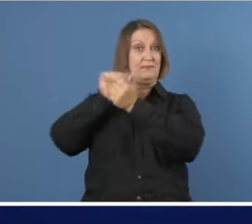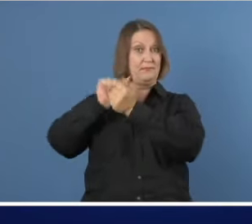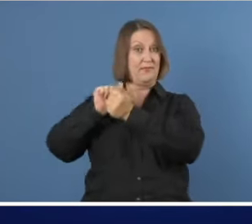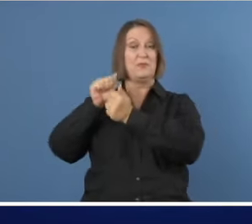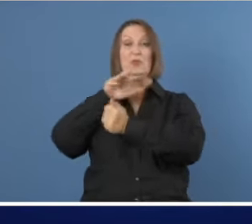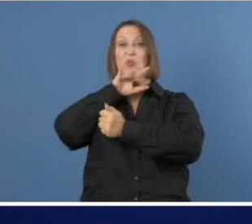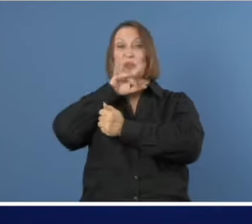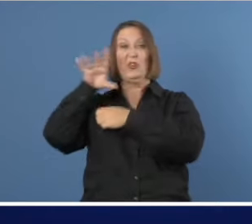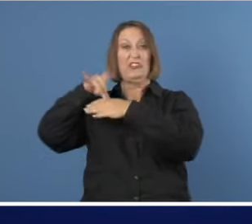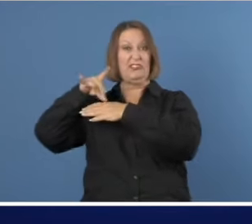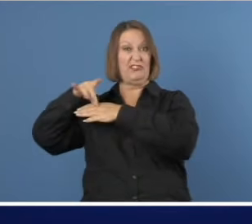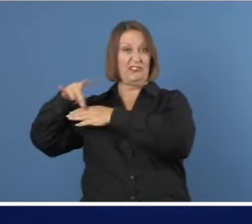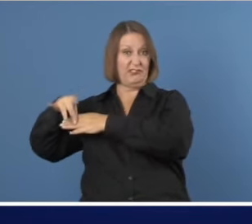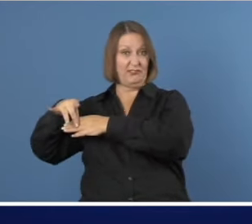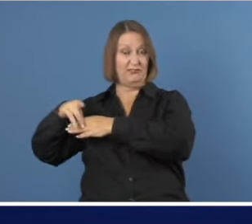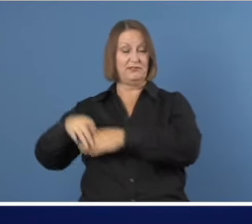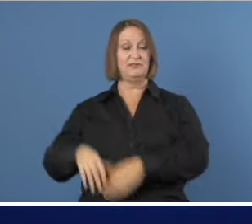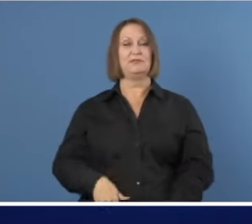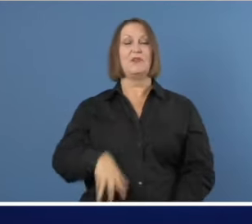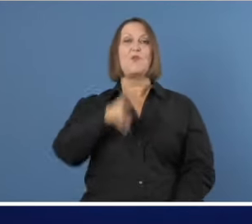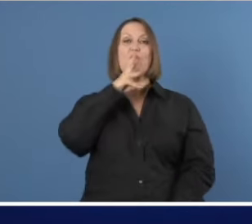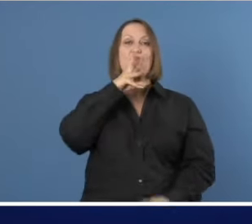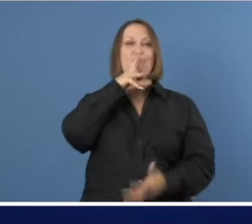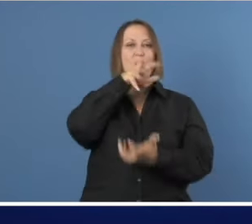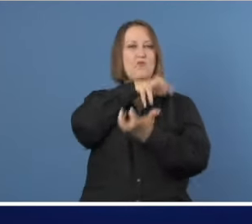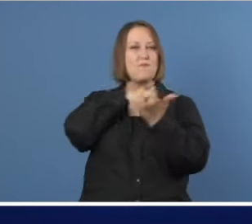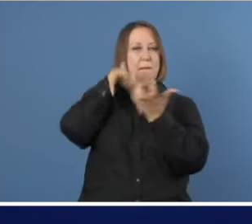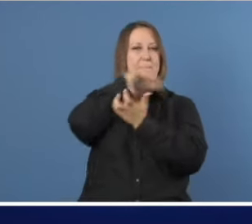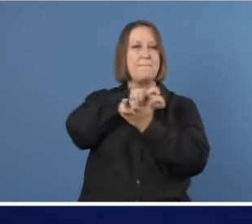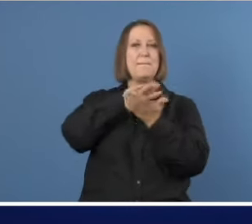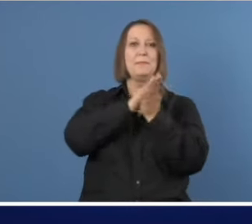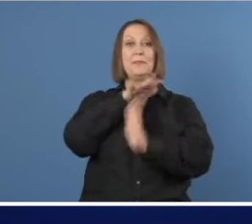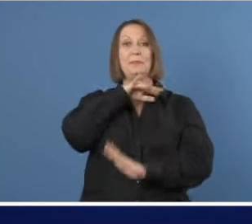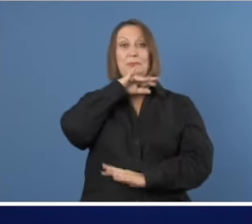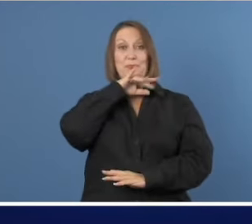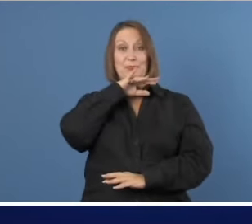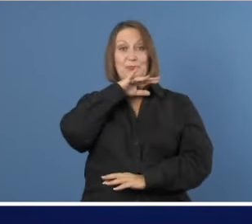contaminated buildings, contaminated water,